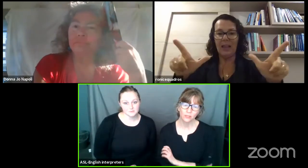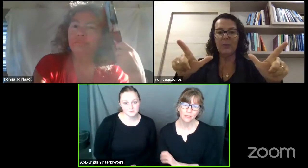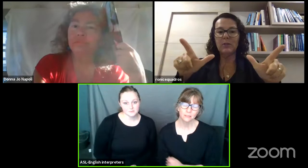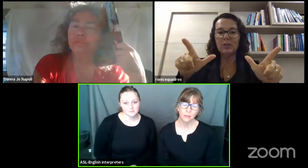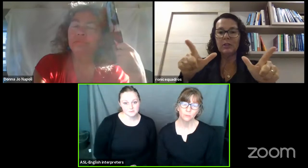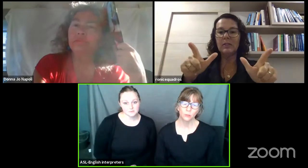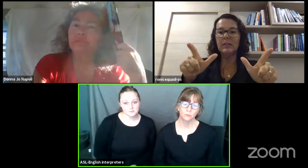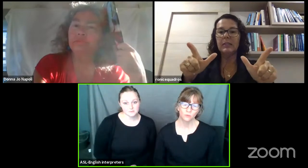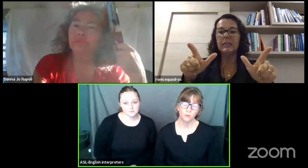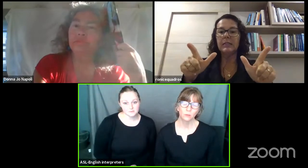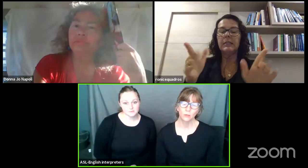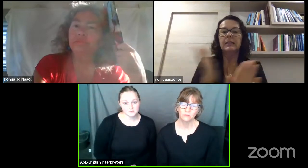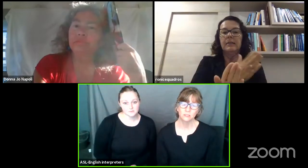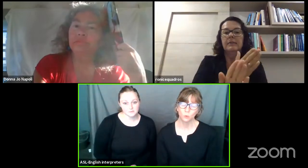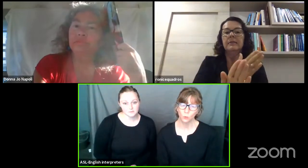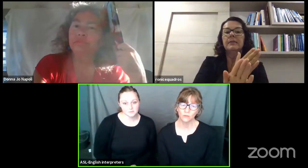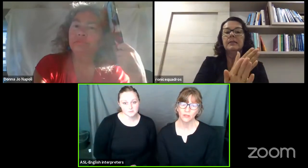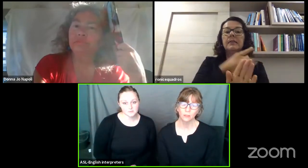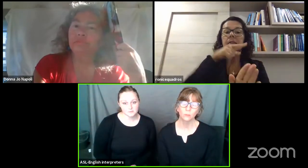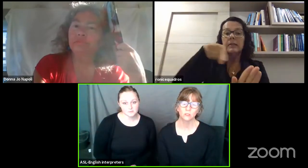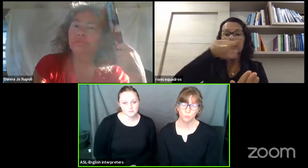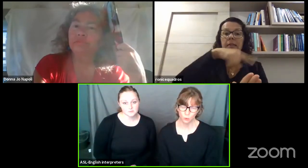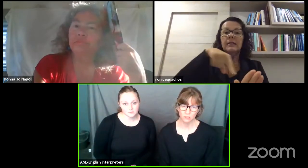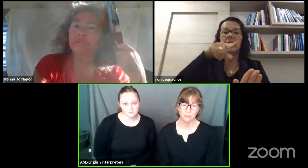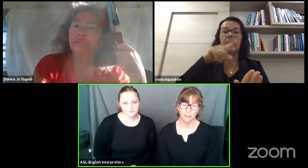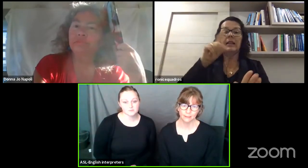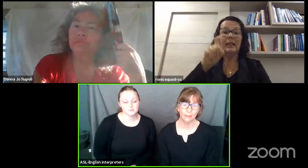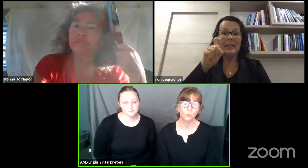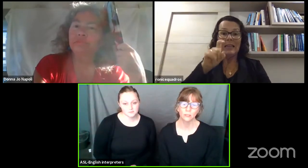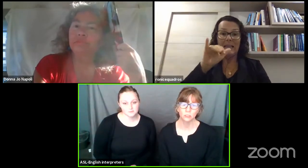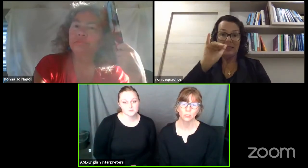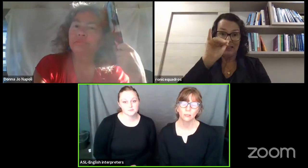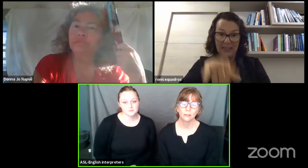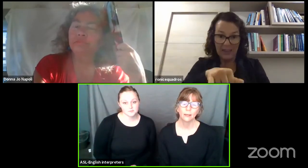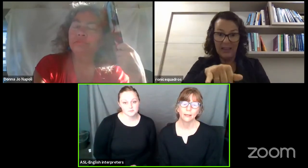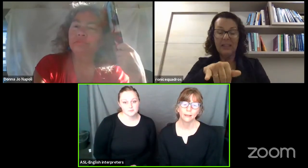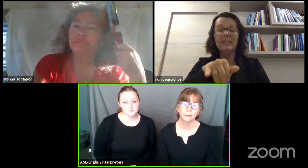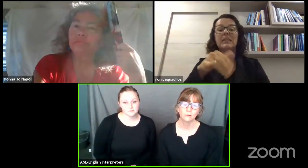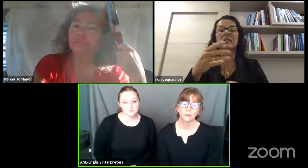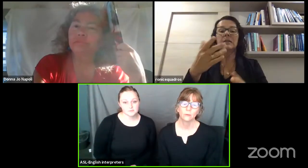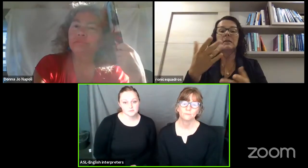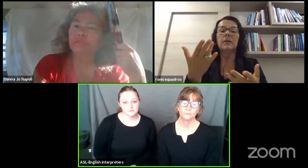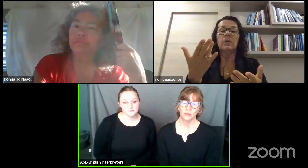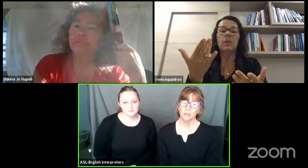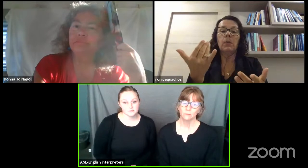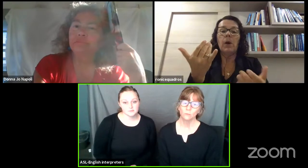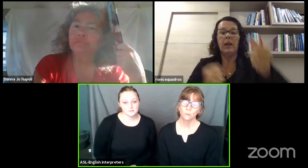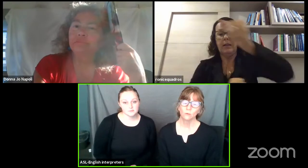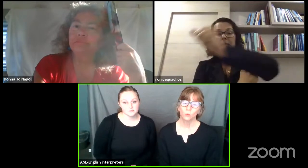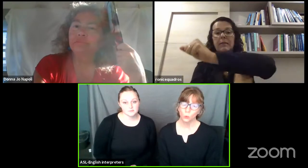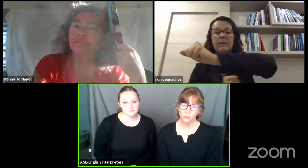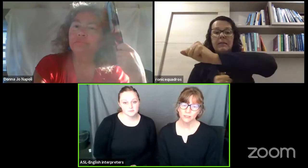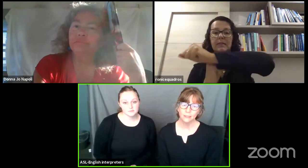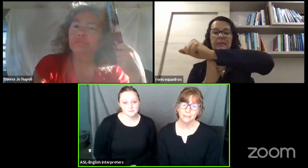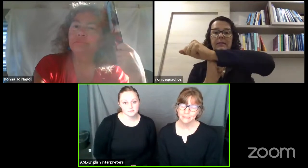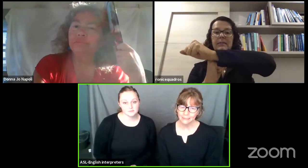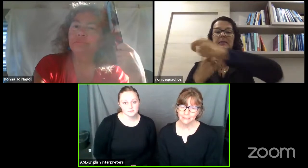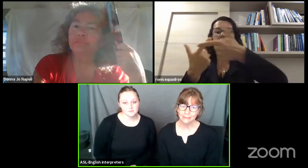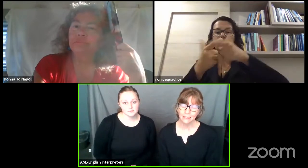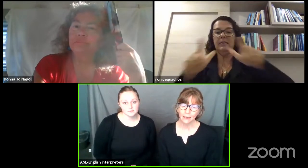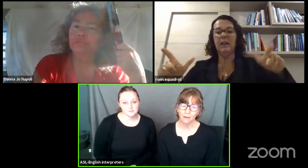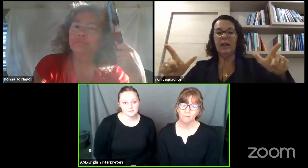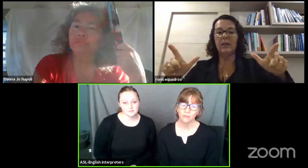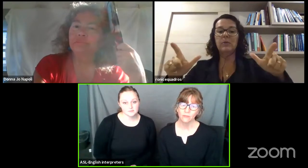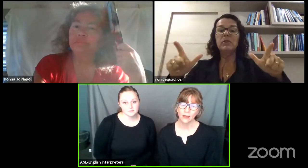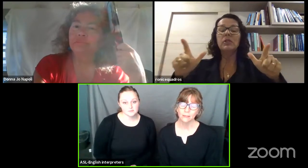how during that time period before they arrive to school that they can be exposed to sign language. And they, of course,